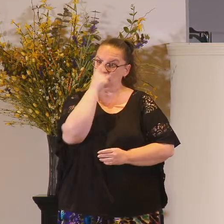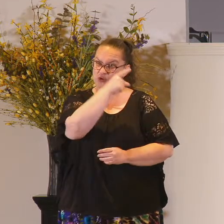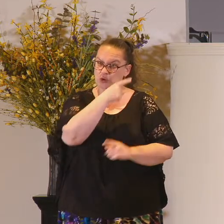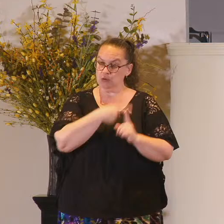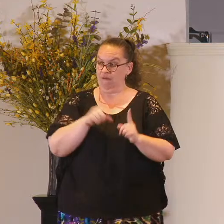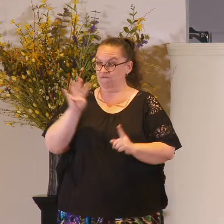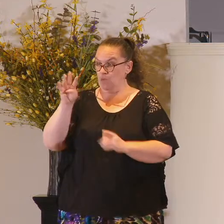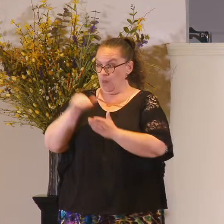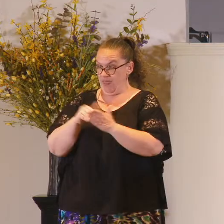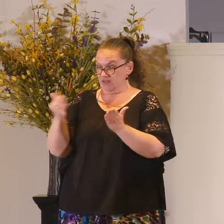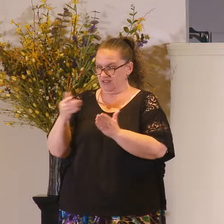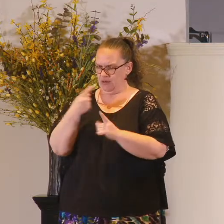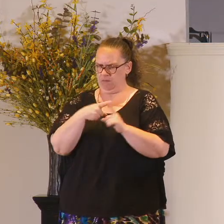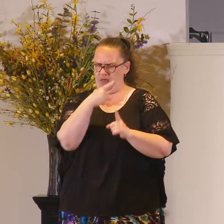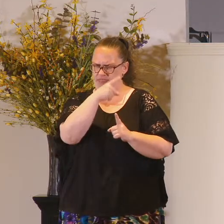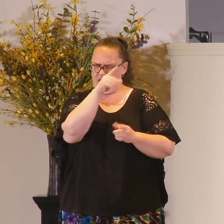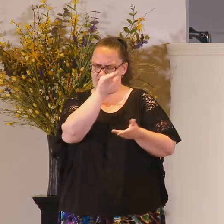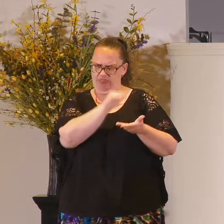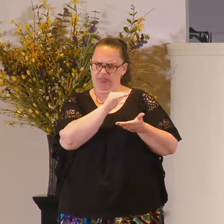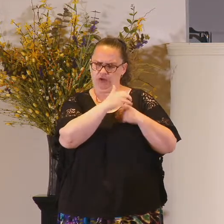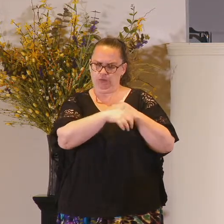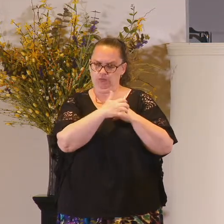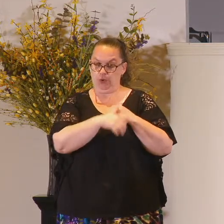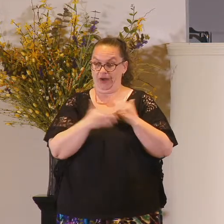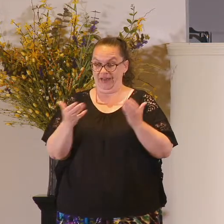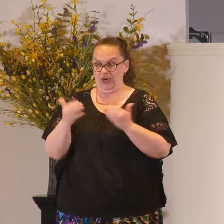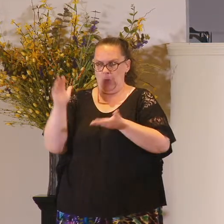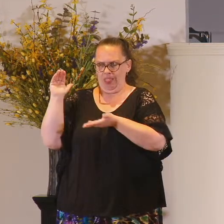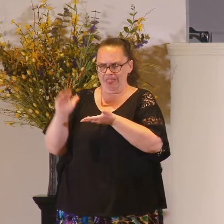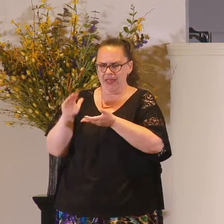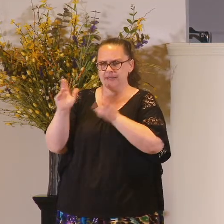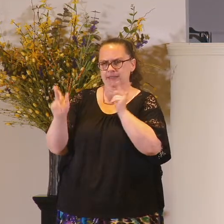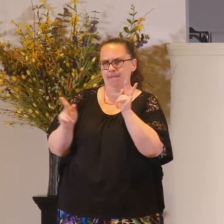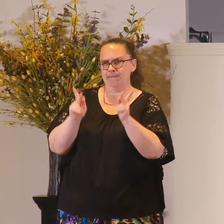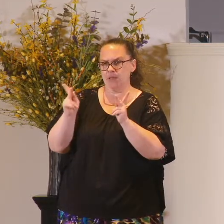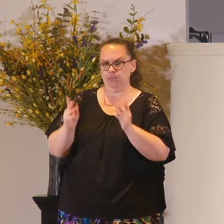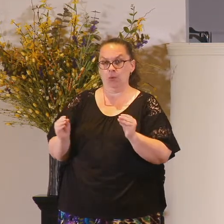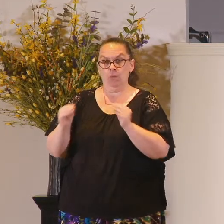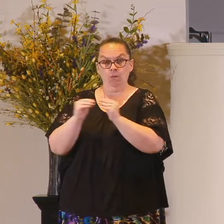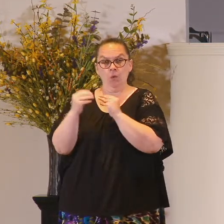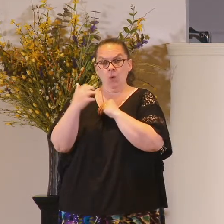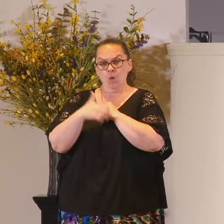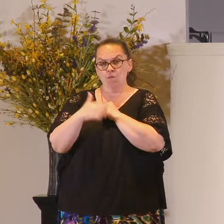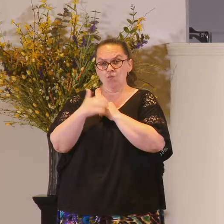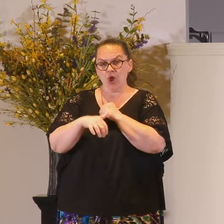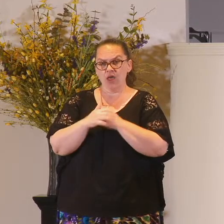had less bread. Here there's less people and more bread.